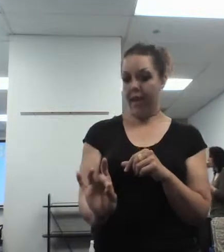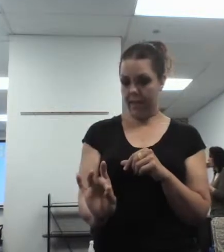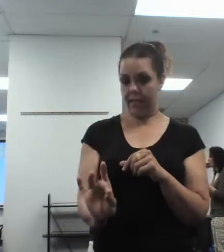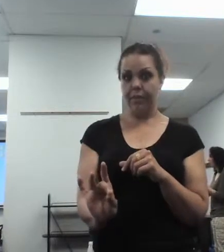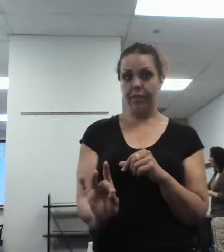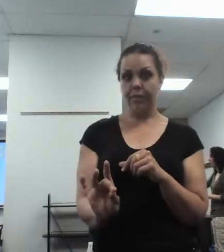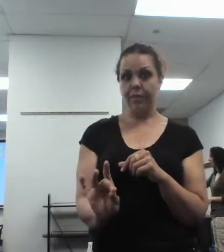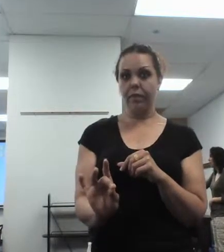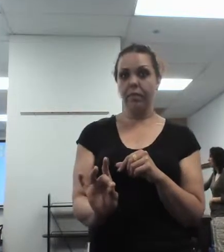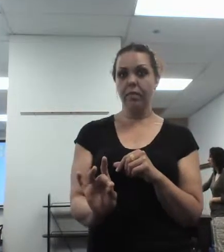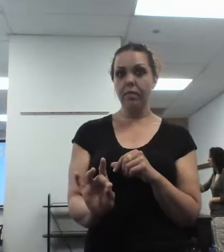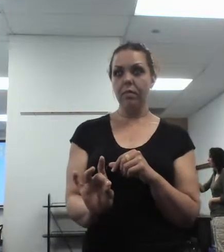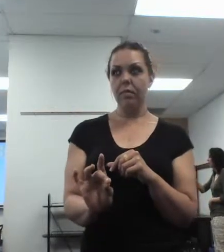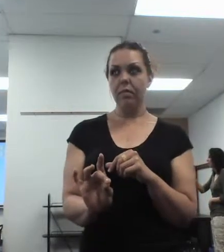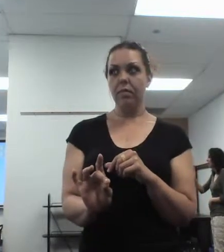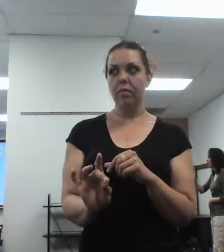Okay, we all got that, right? 9.